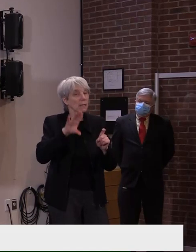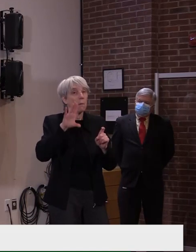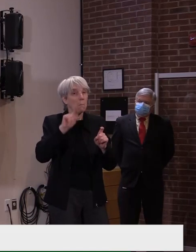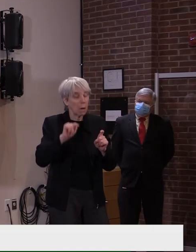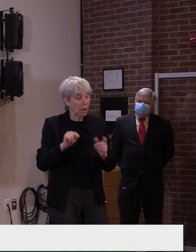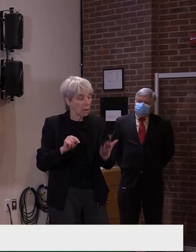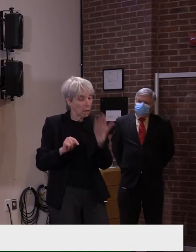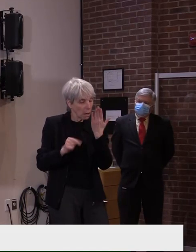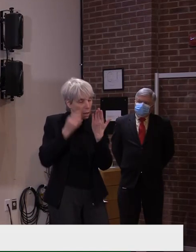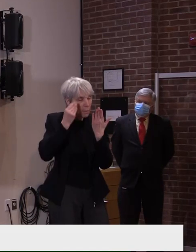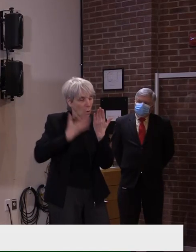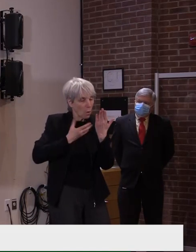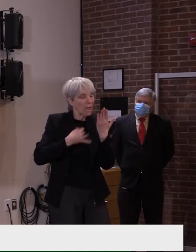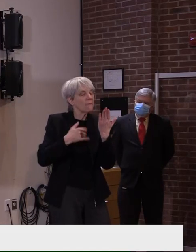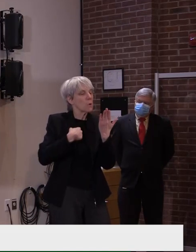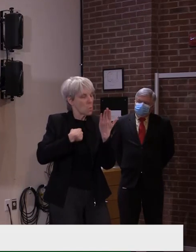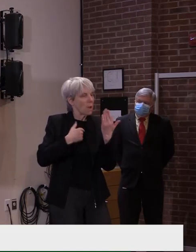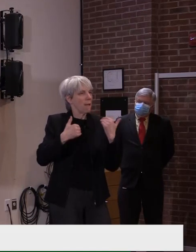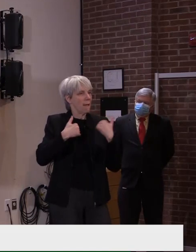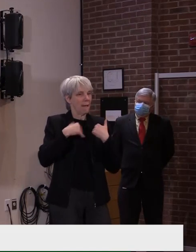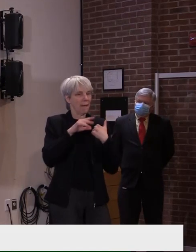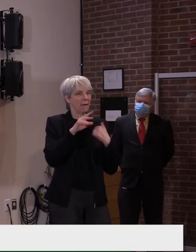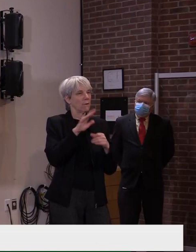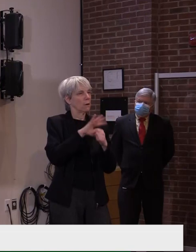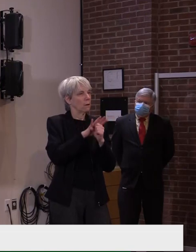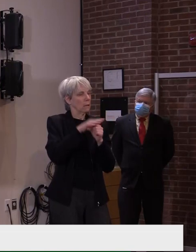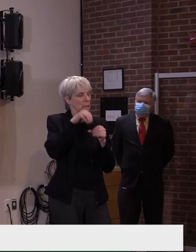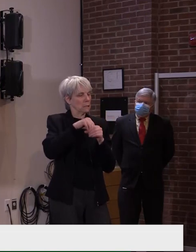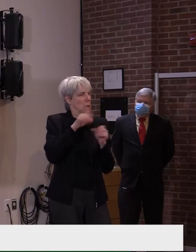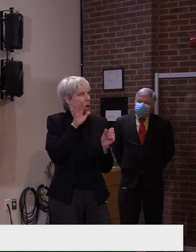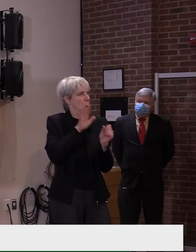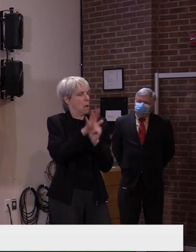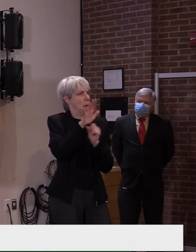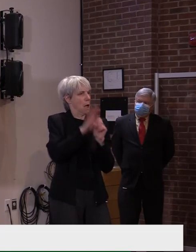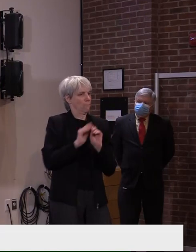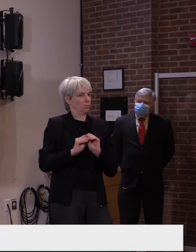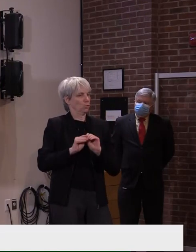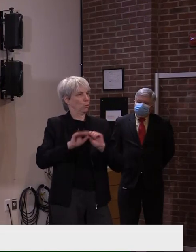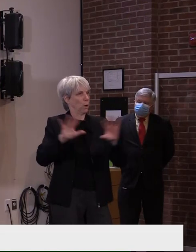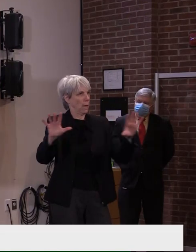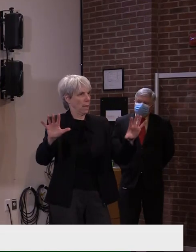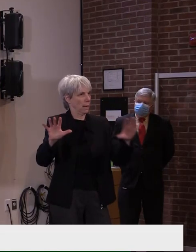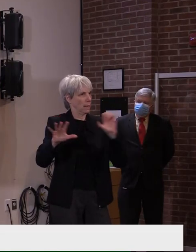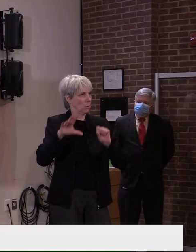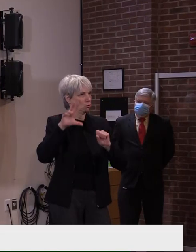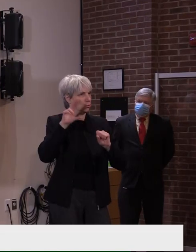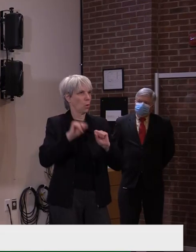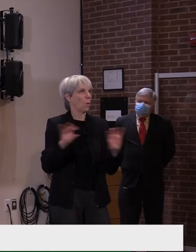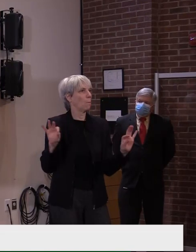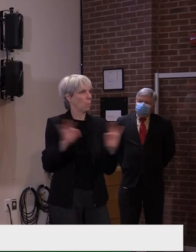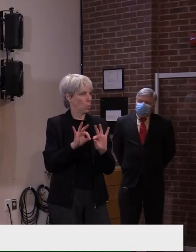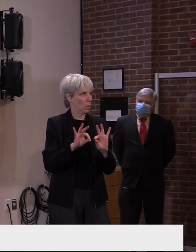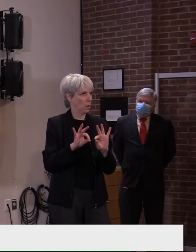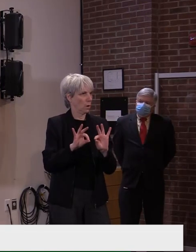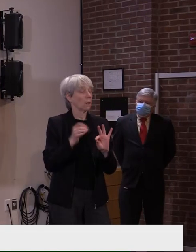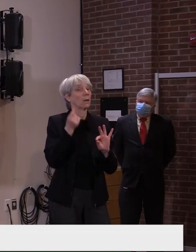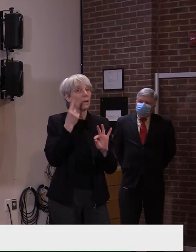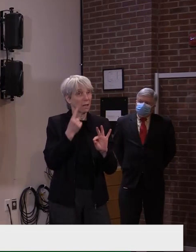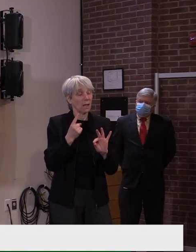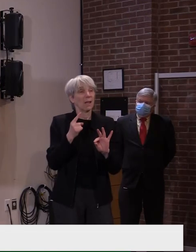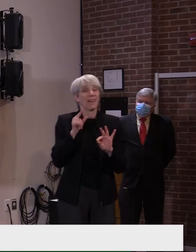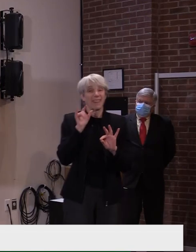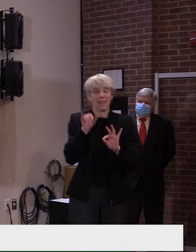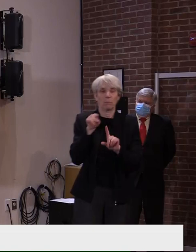result immediately. So the reality is they didn't want to put further pressure on an antigen test system